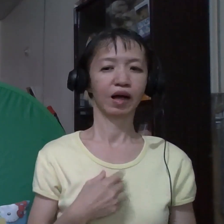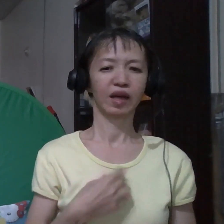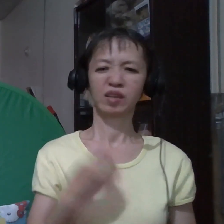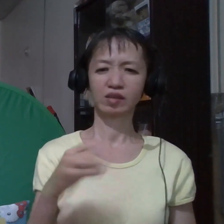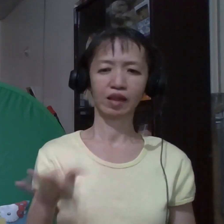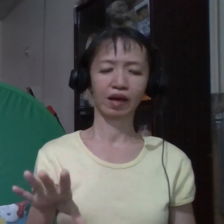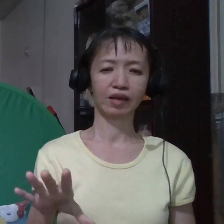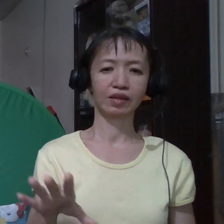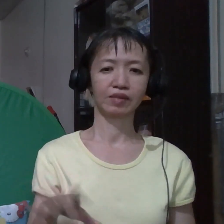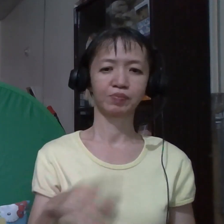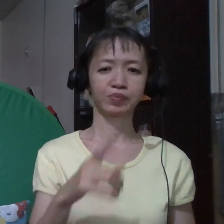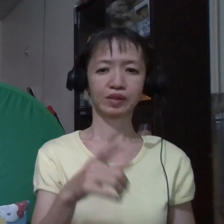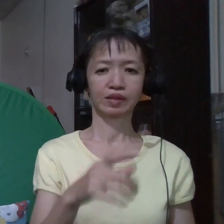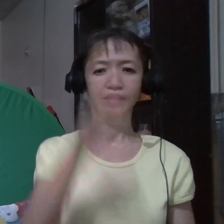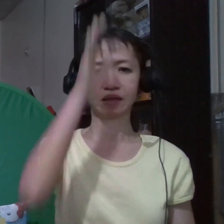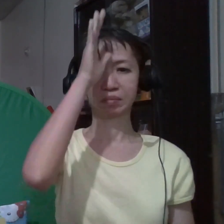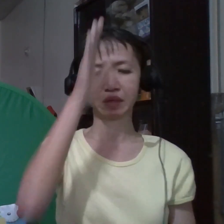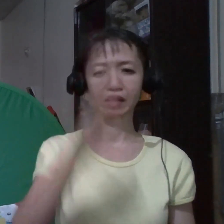I don't like that man.